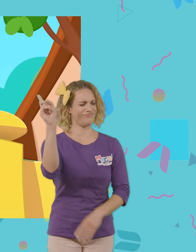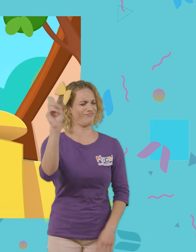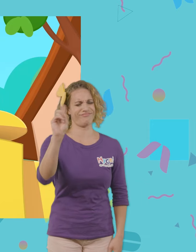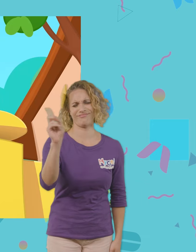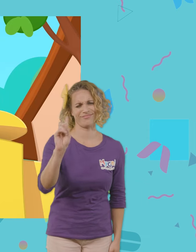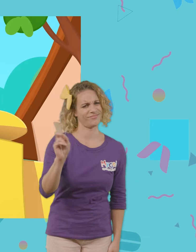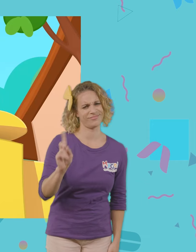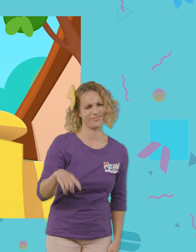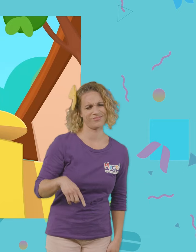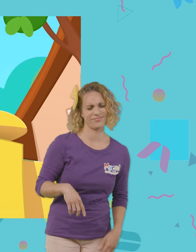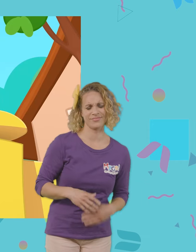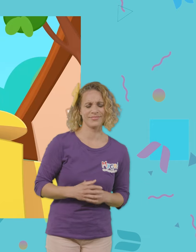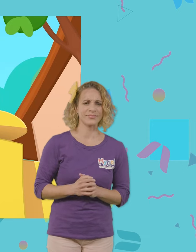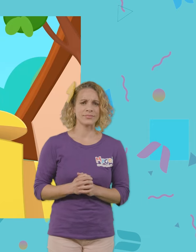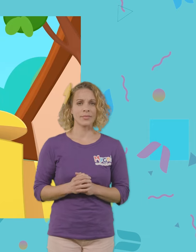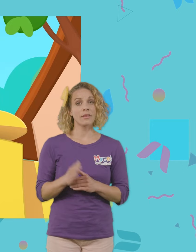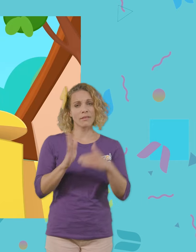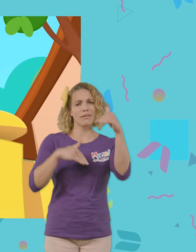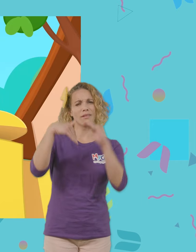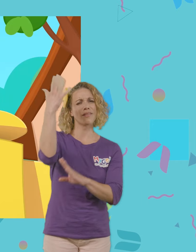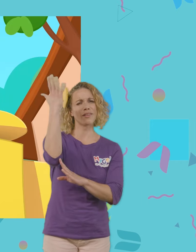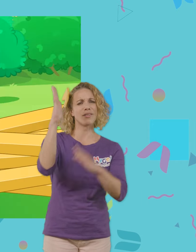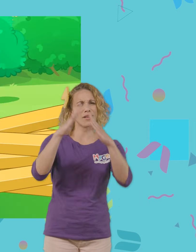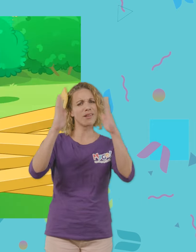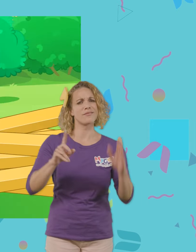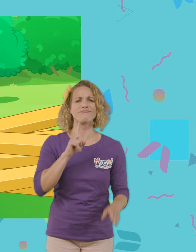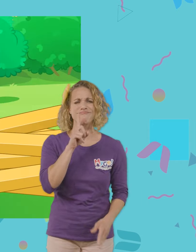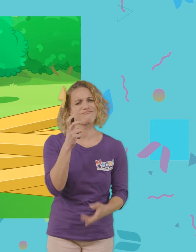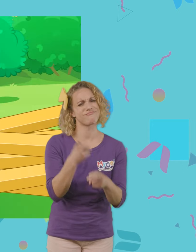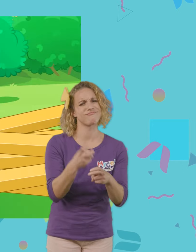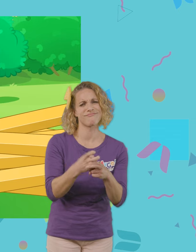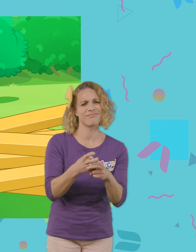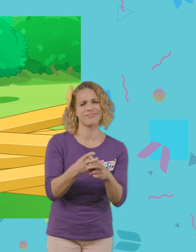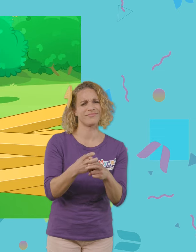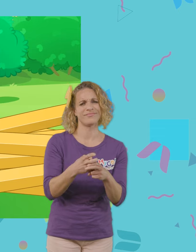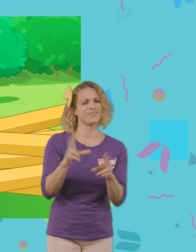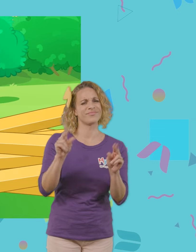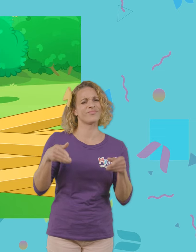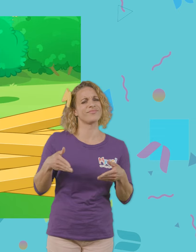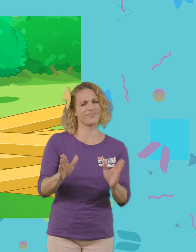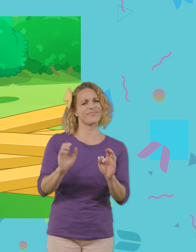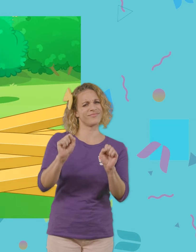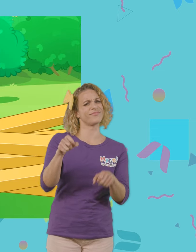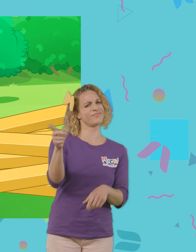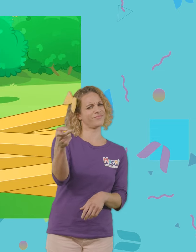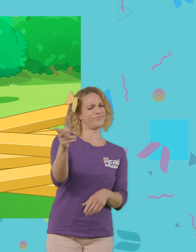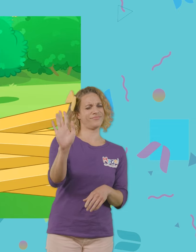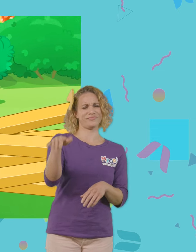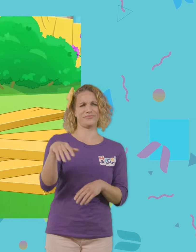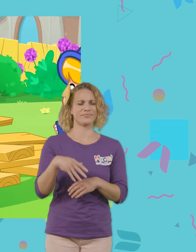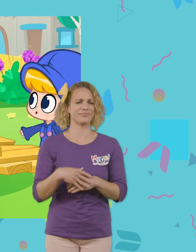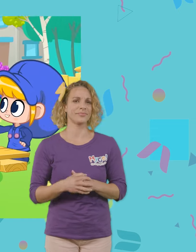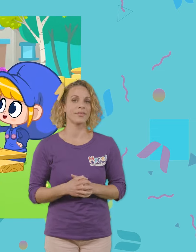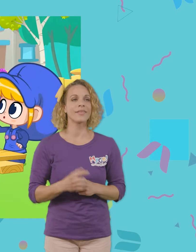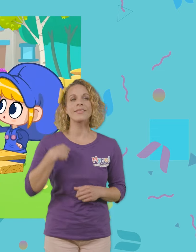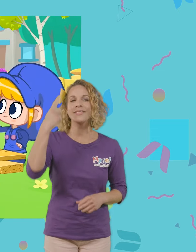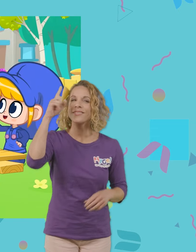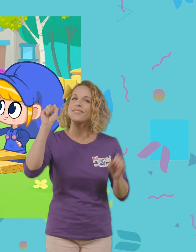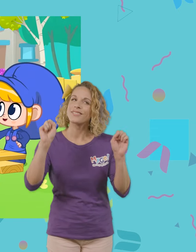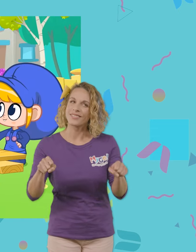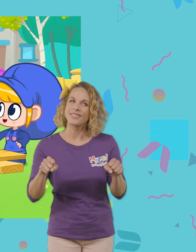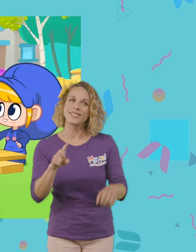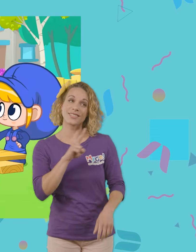What nonsense. Besides, building a treehouse is really difficult. There's no way you can do that. I think we can do